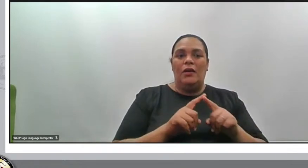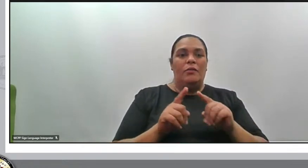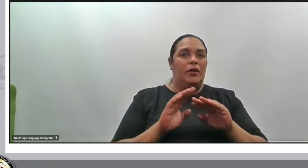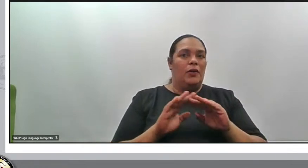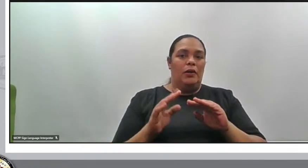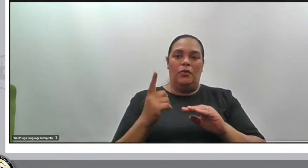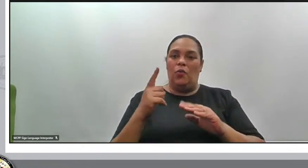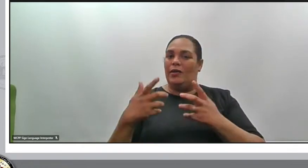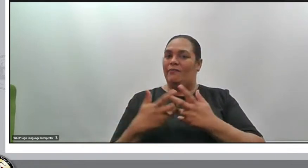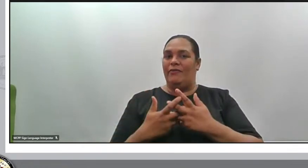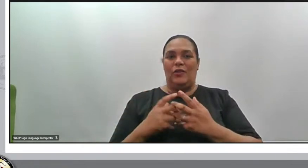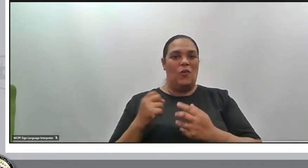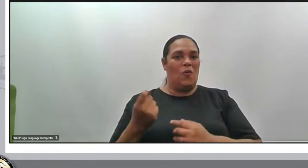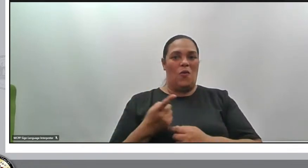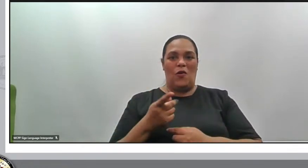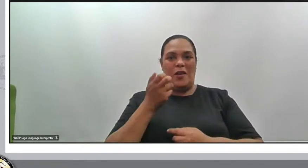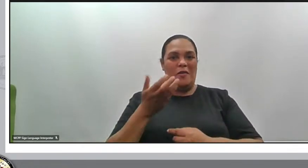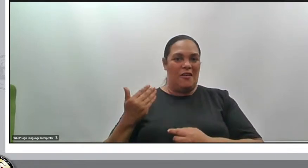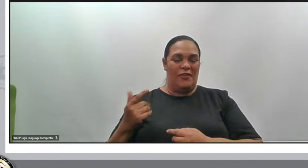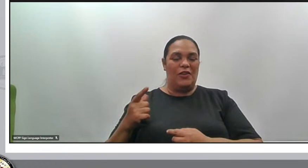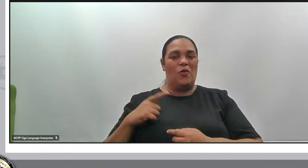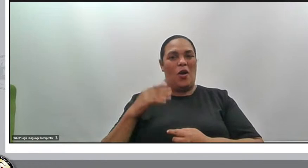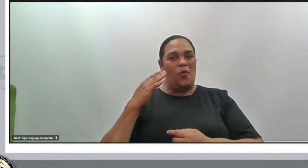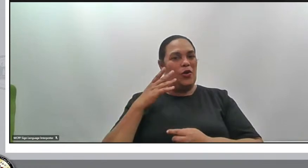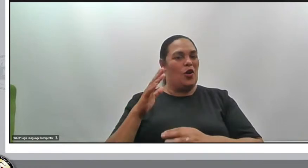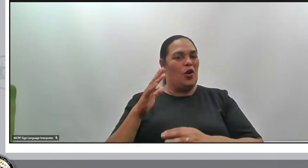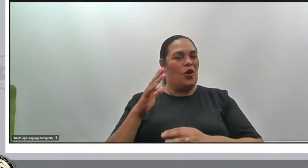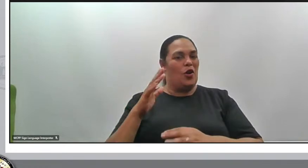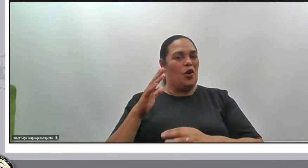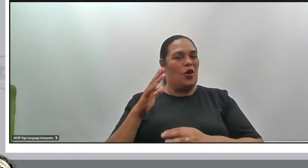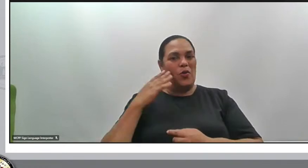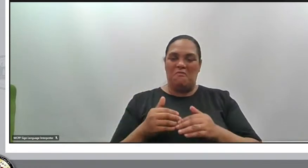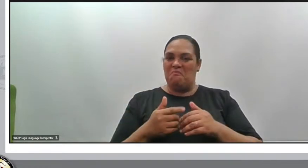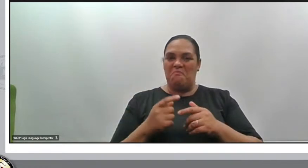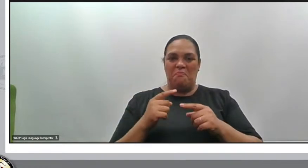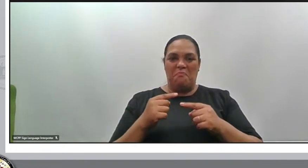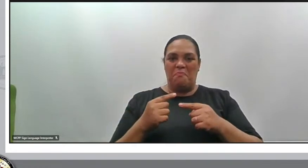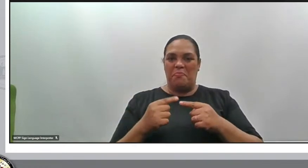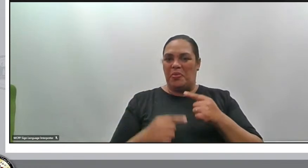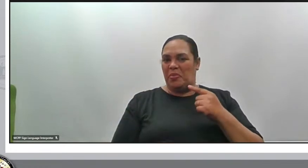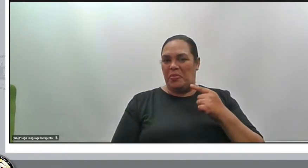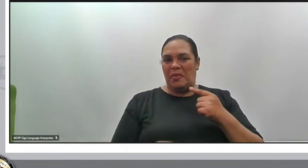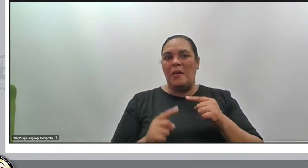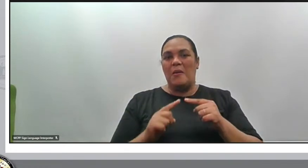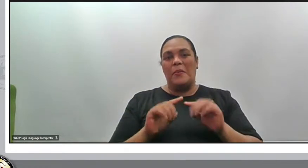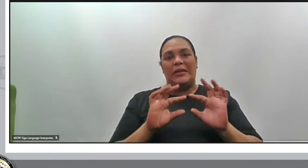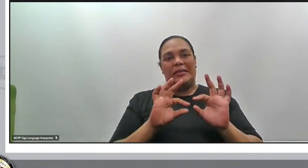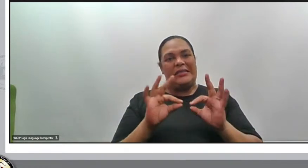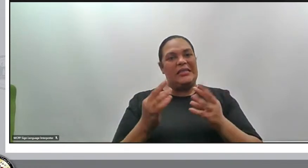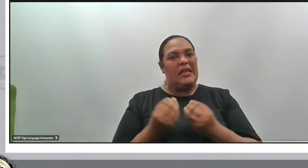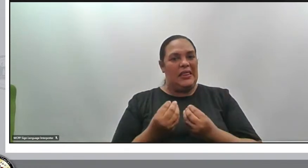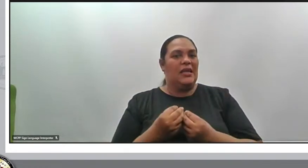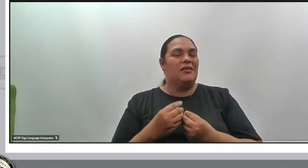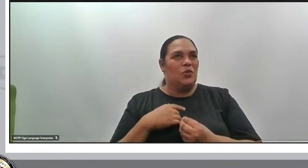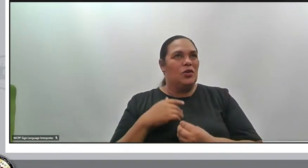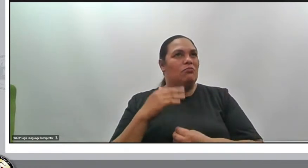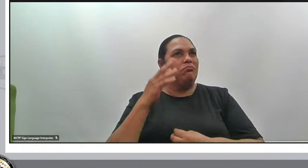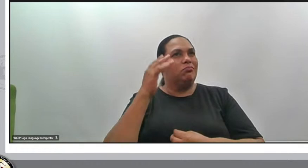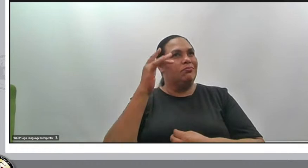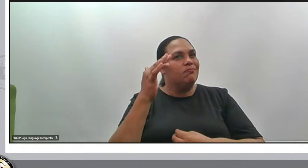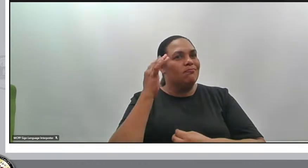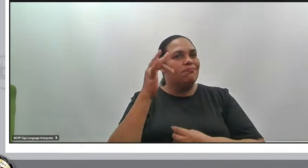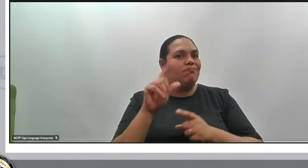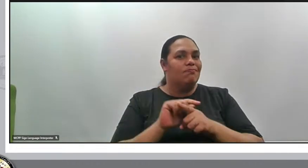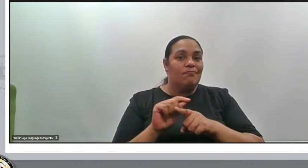fits all as we've had in previous years, because we know that that does not work. So that is the kind of thinking around the training and the